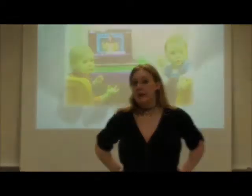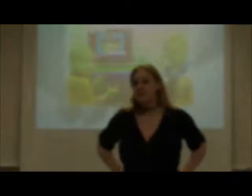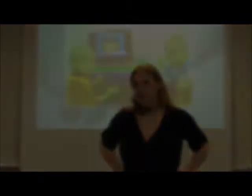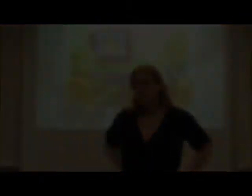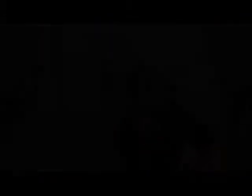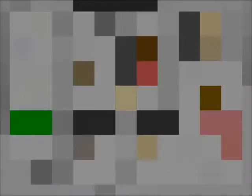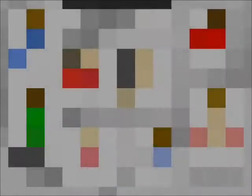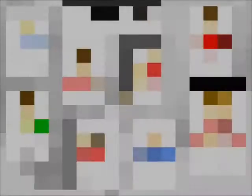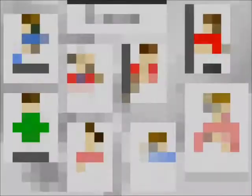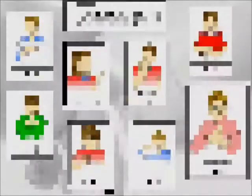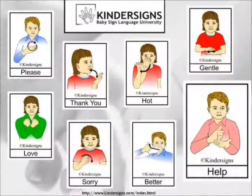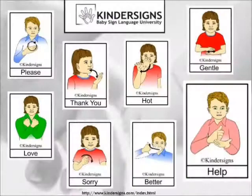it.